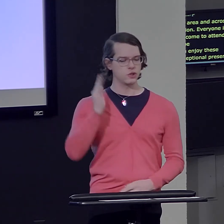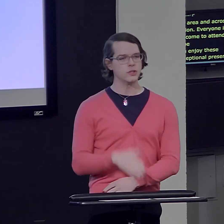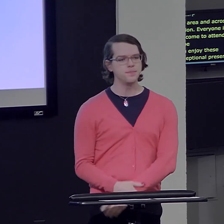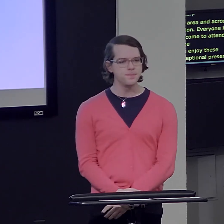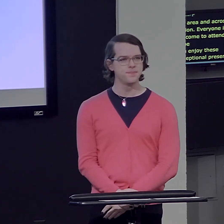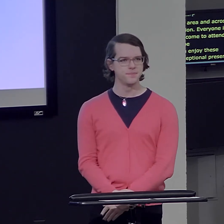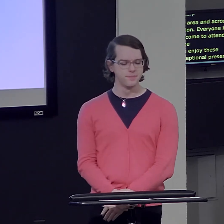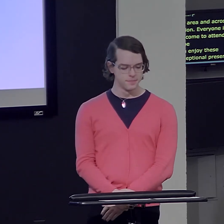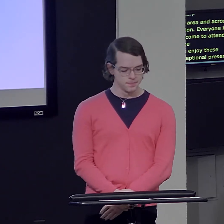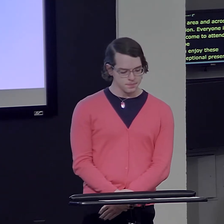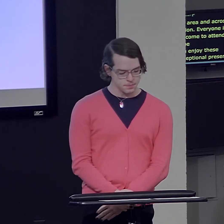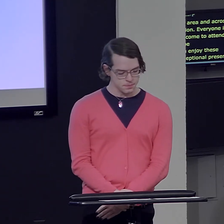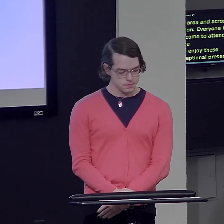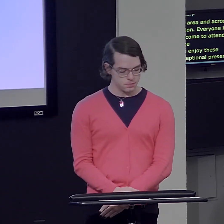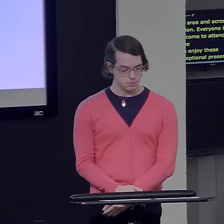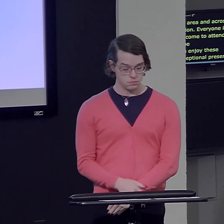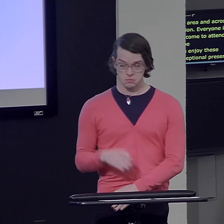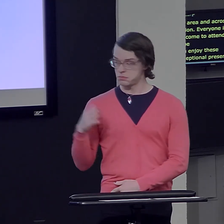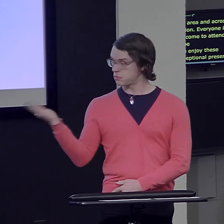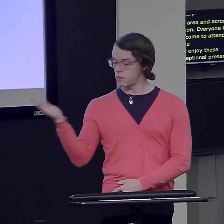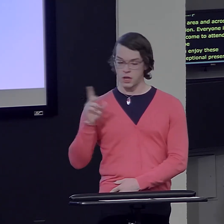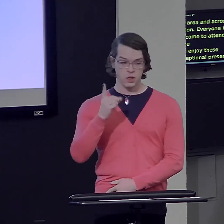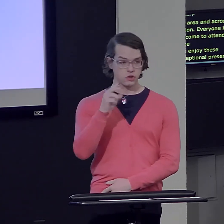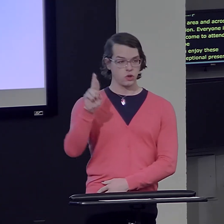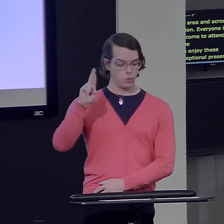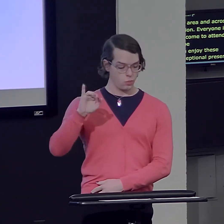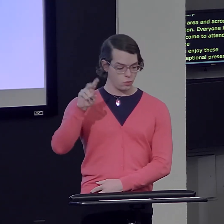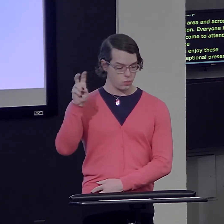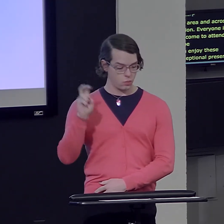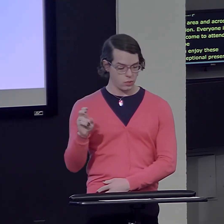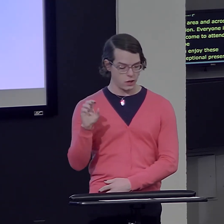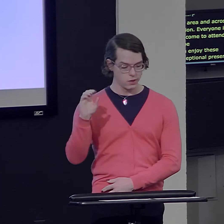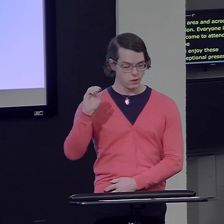We hope that you will enjoy this distinguished lecture.